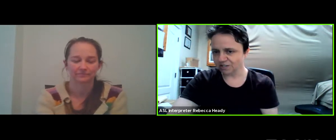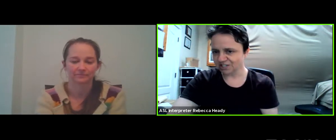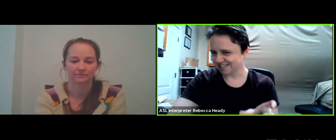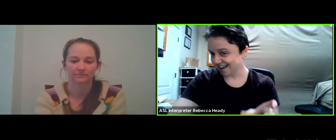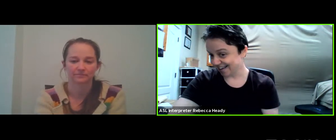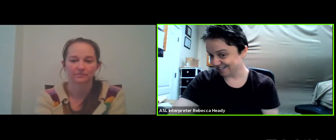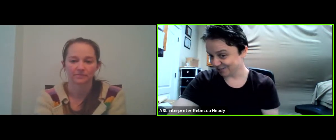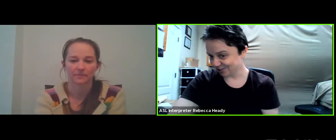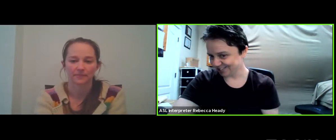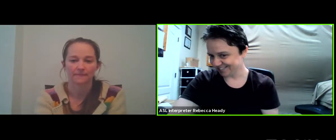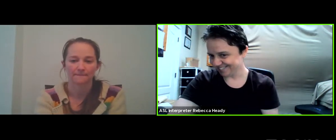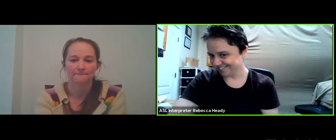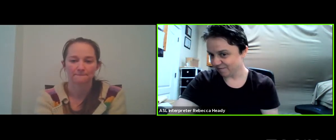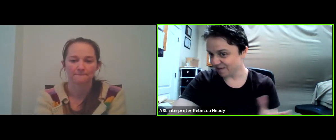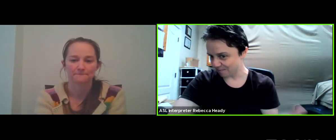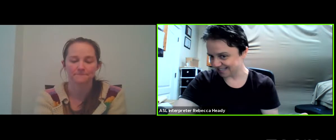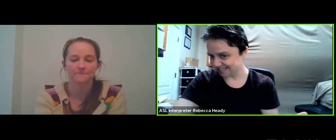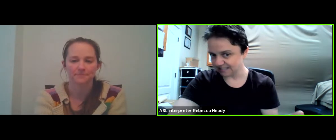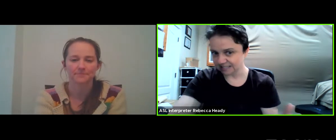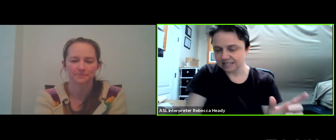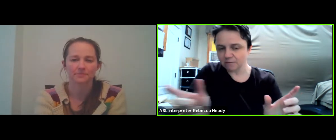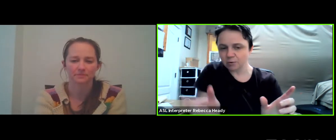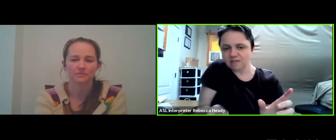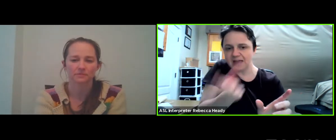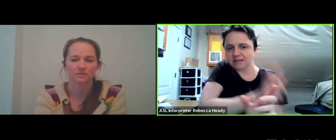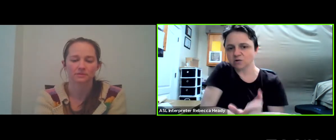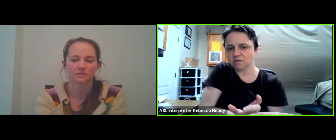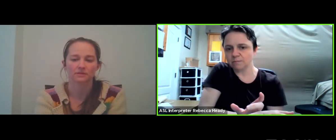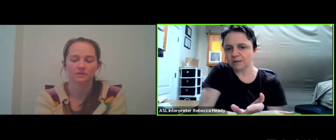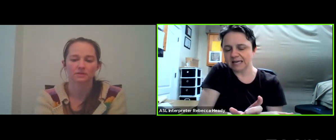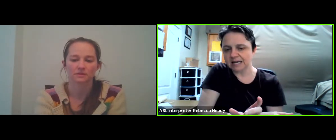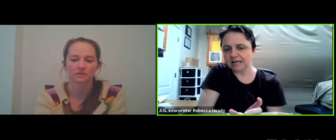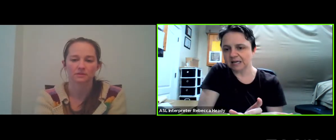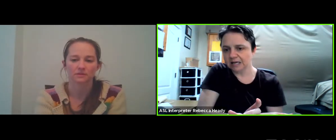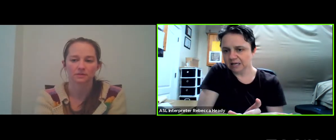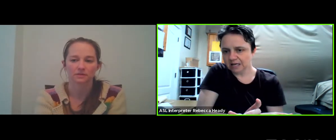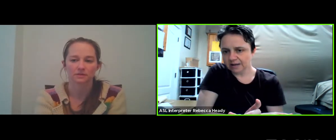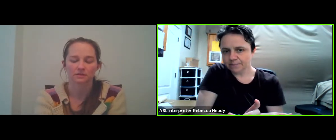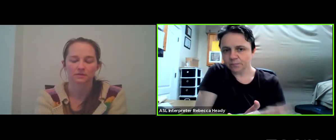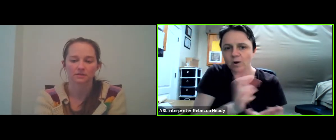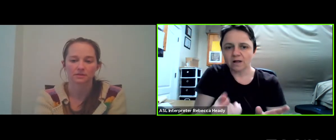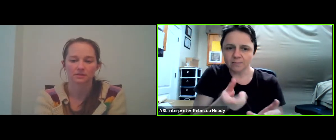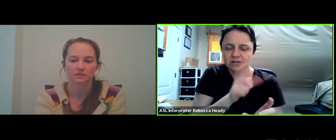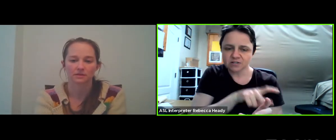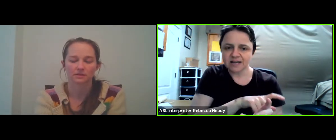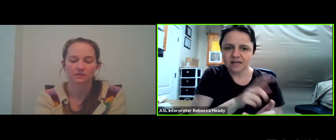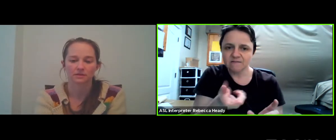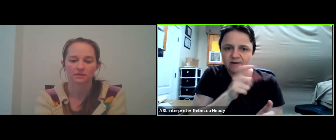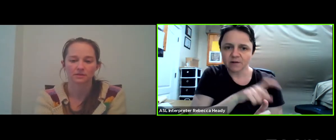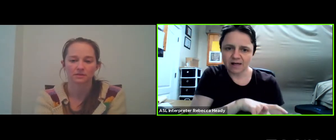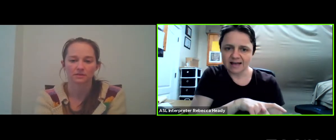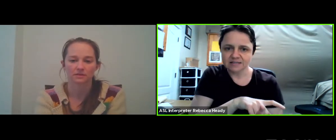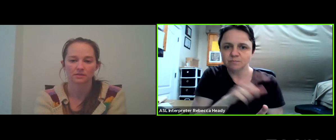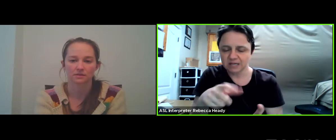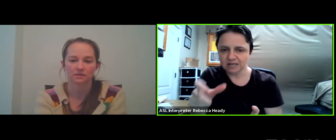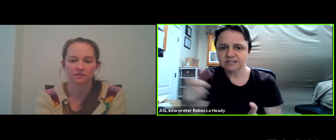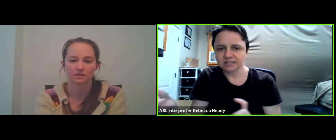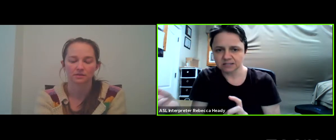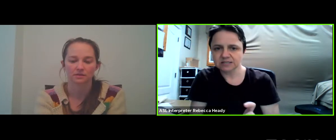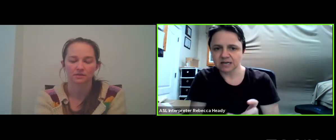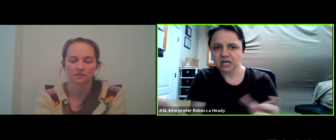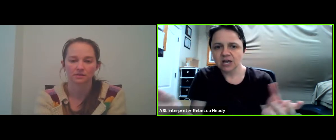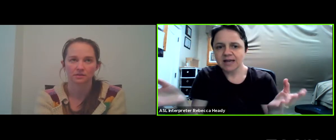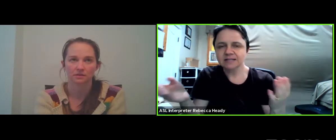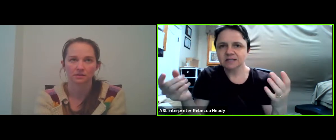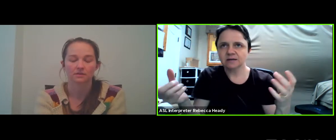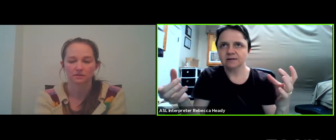be on, which is the answer. If that, Mhm. instead of putting the answer at the beginning, well, I mean, you're saying he failed the class because